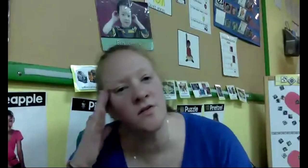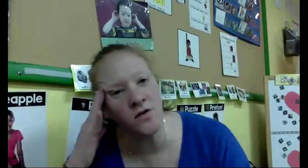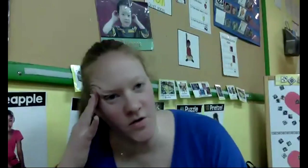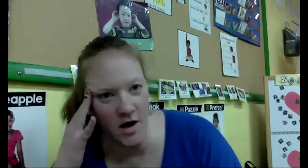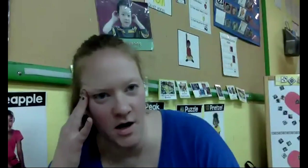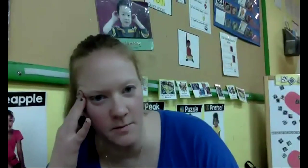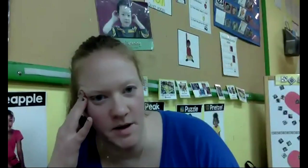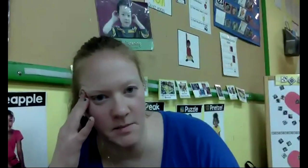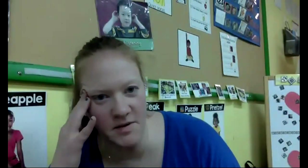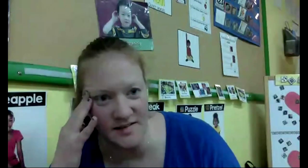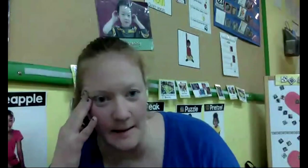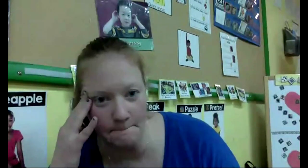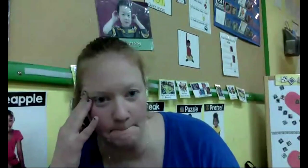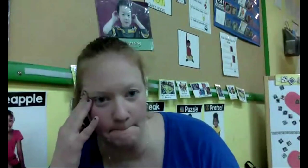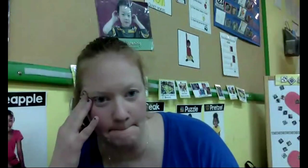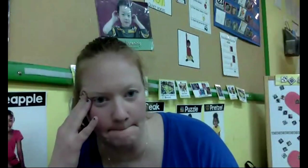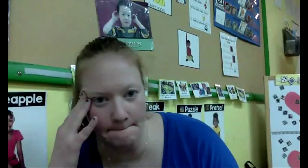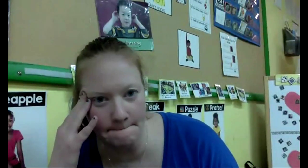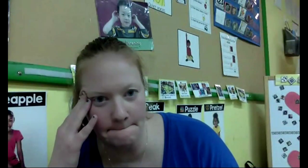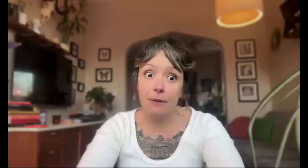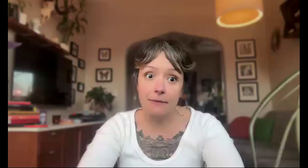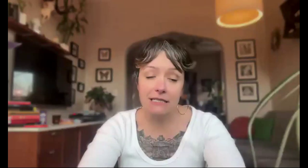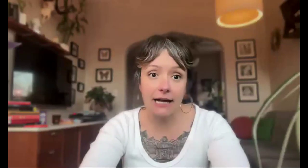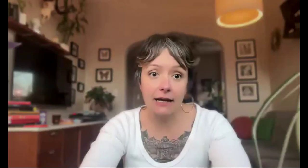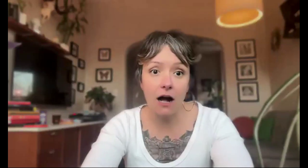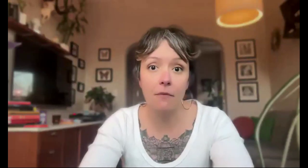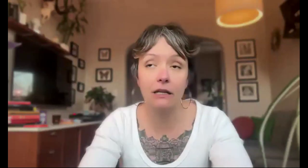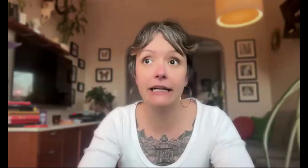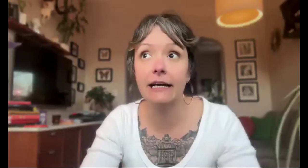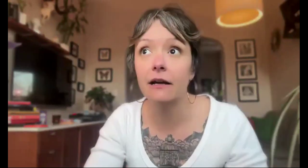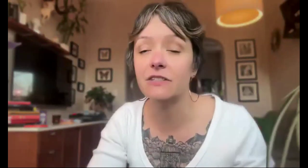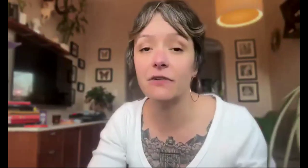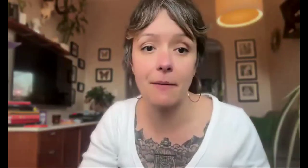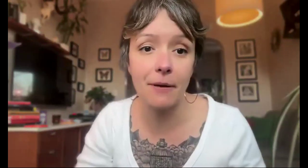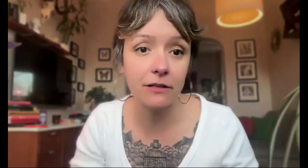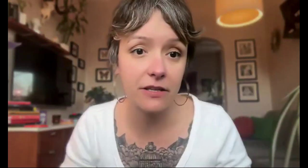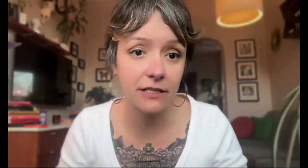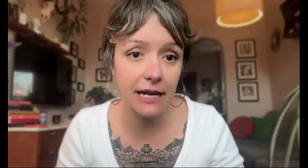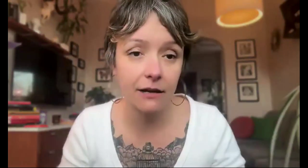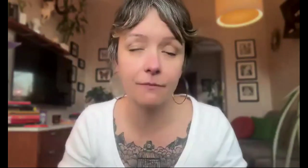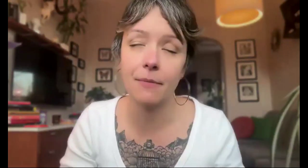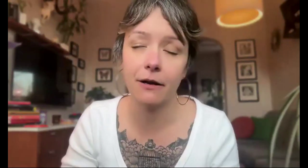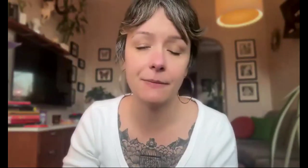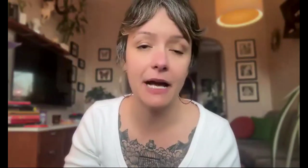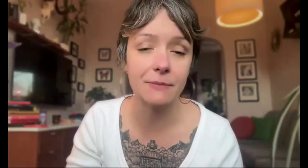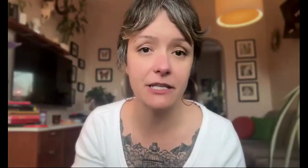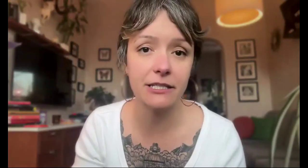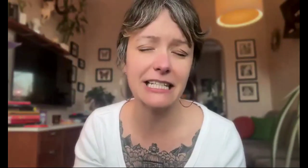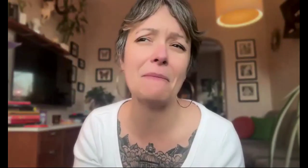is your thought on baby signing time? I love baby sign. Lydia, it's funny, my parents to this day, or my husband to this day is like, oh my